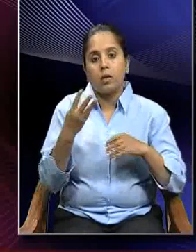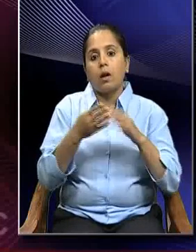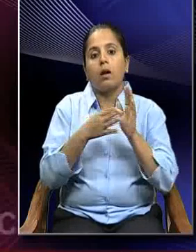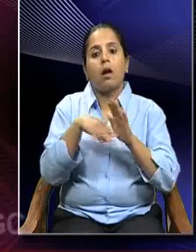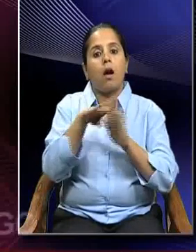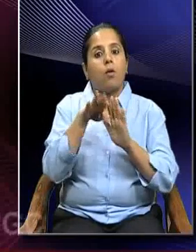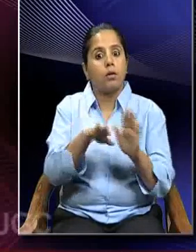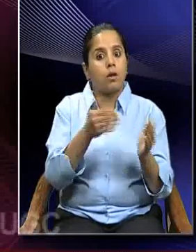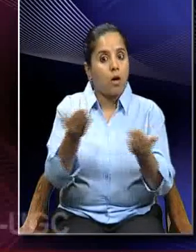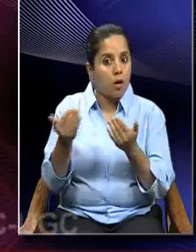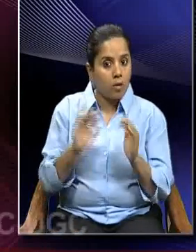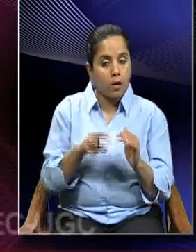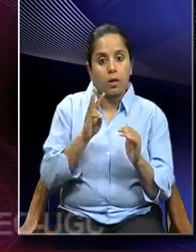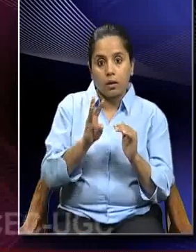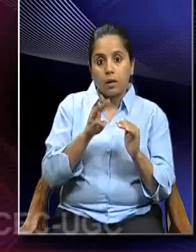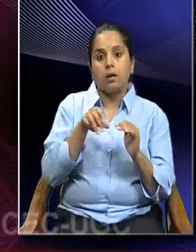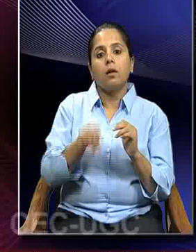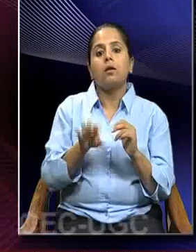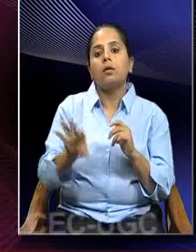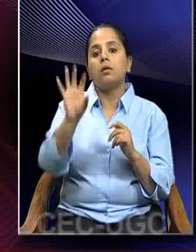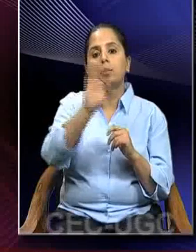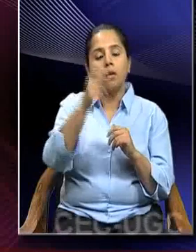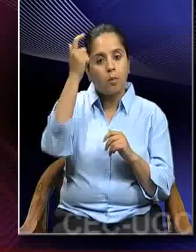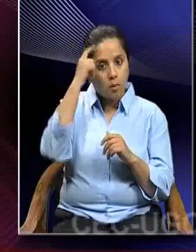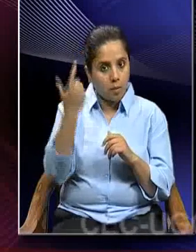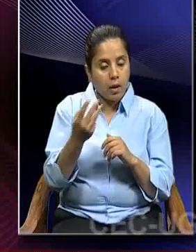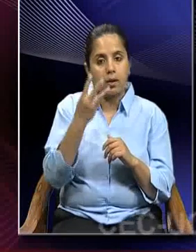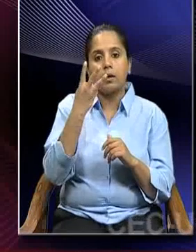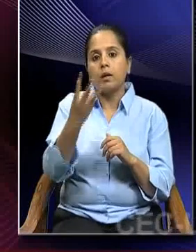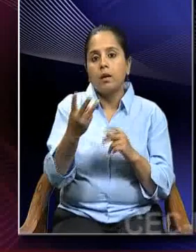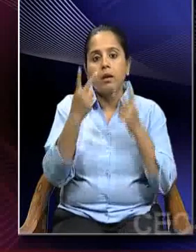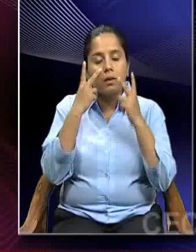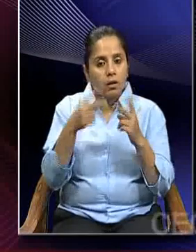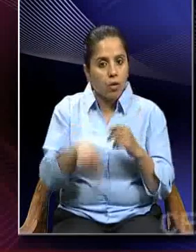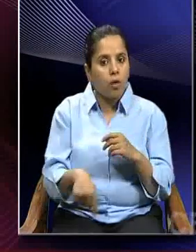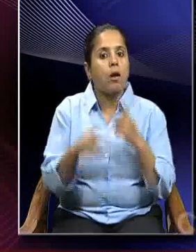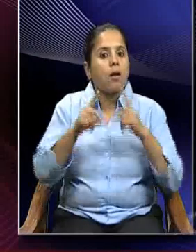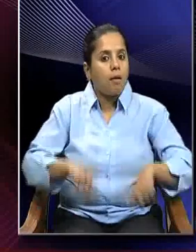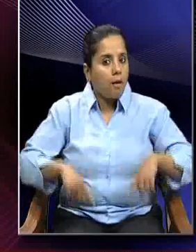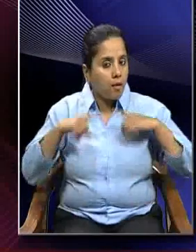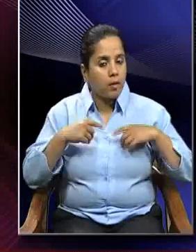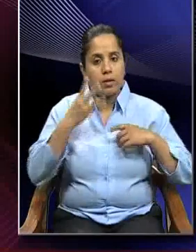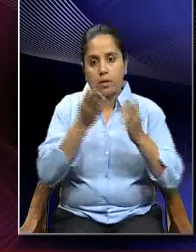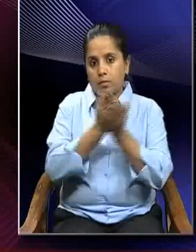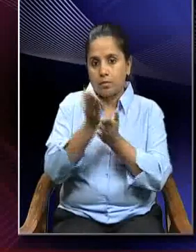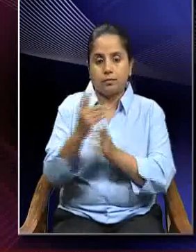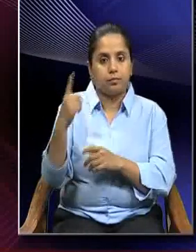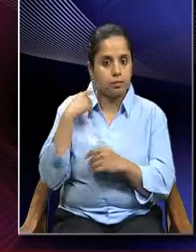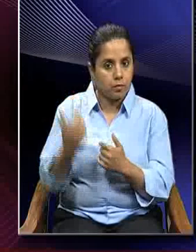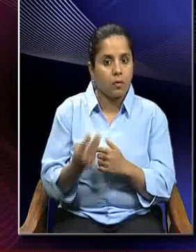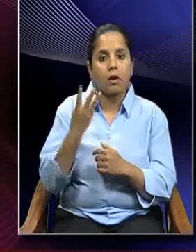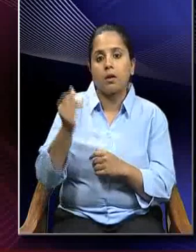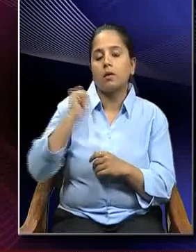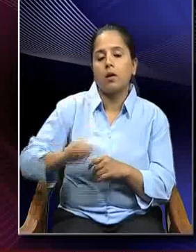existence, 3 states of mind, 3 views of life, 3 types of leadership, and 3 styles of